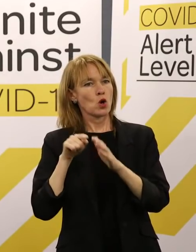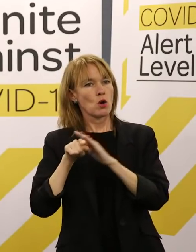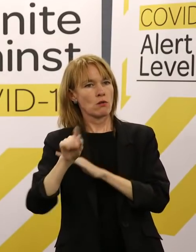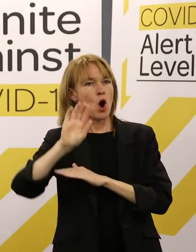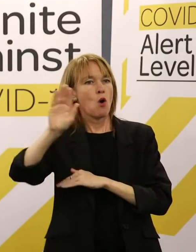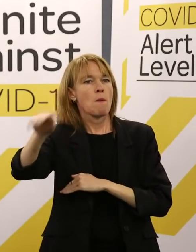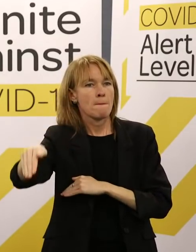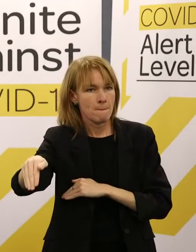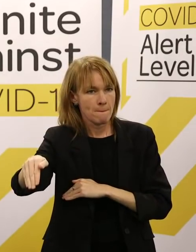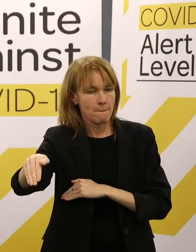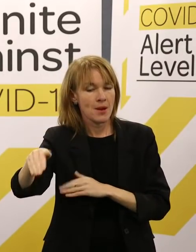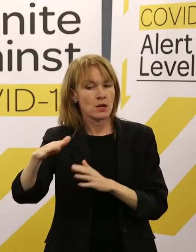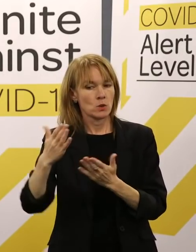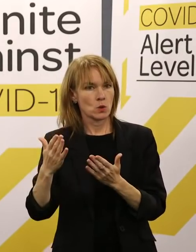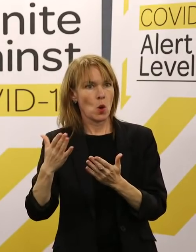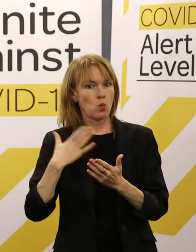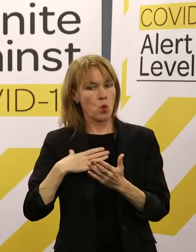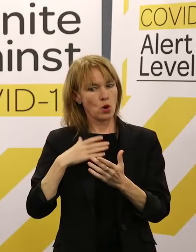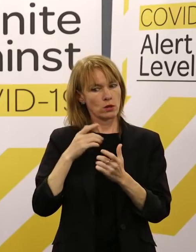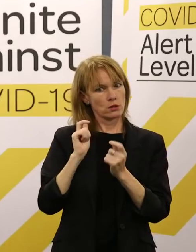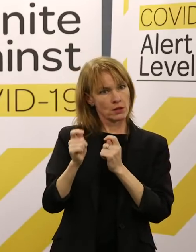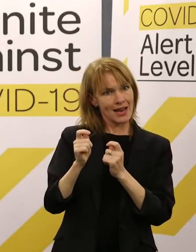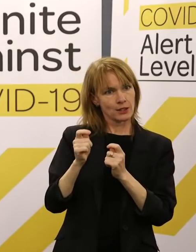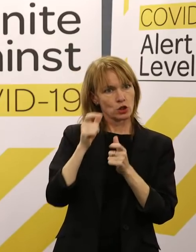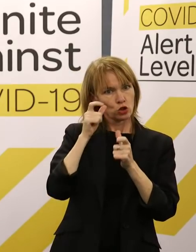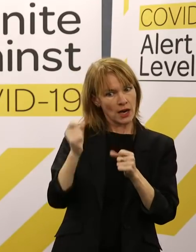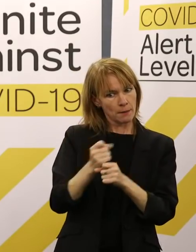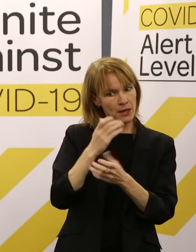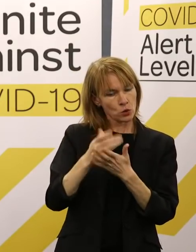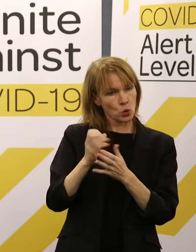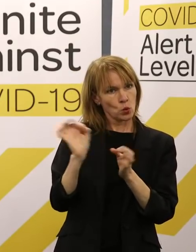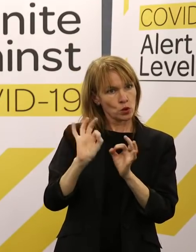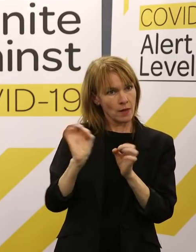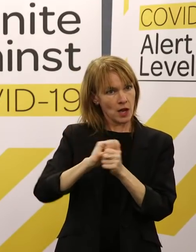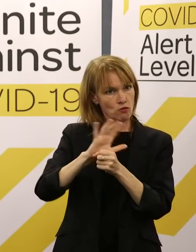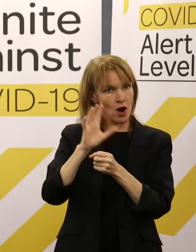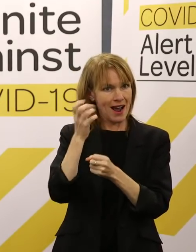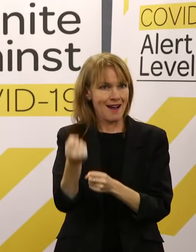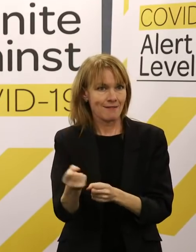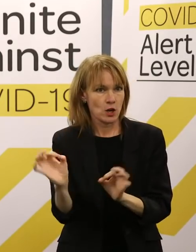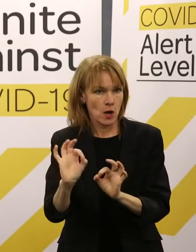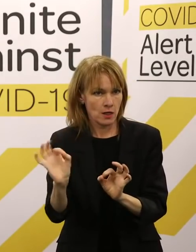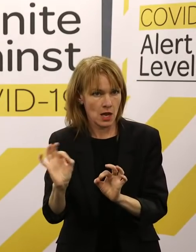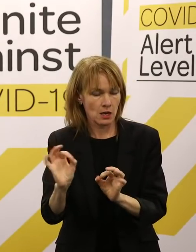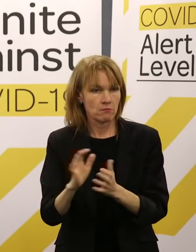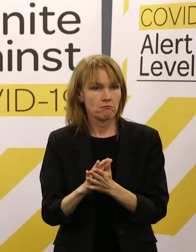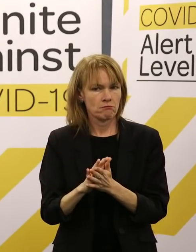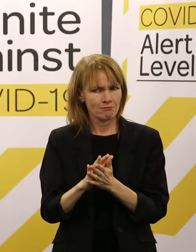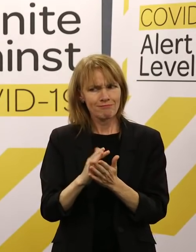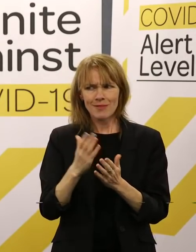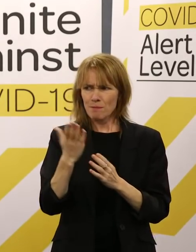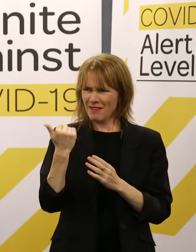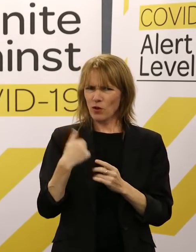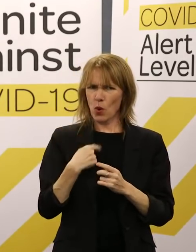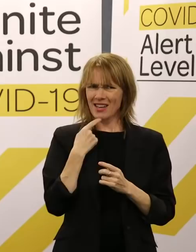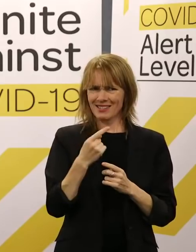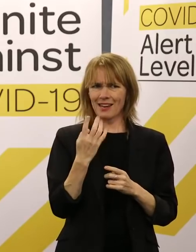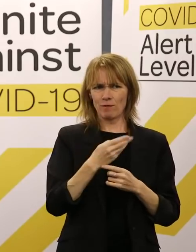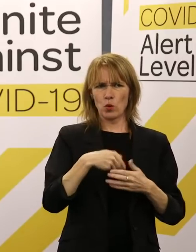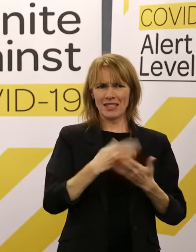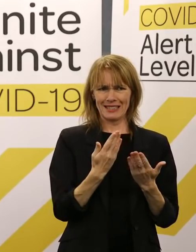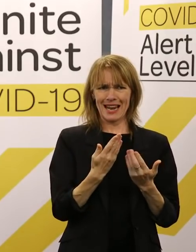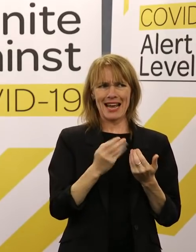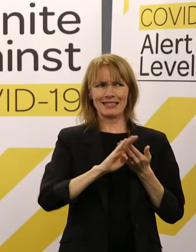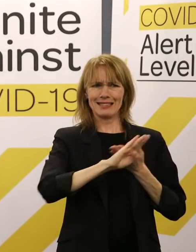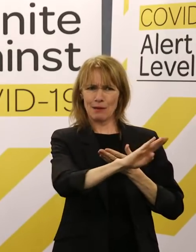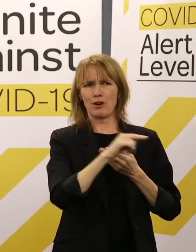isolation. Remembering, and as I've said a number of times, this is complementary to the ongoing 14 days of managed isolation.